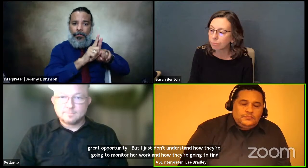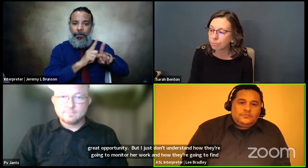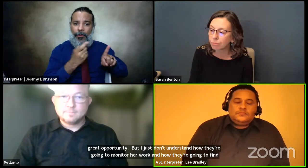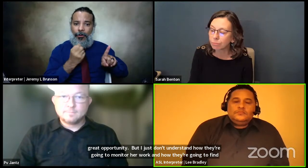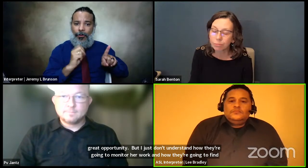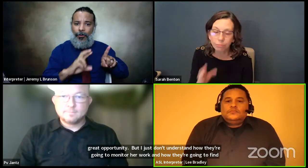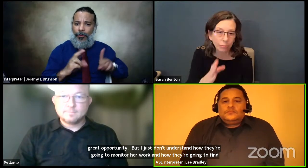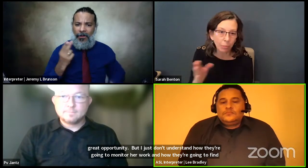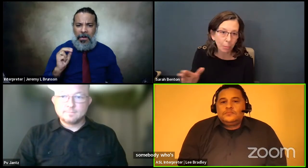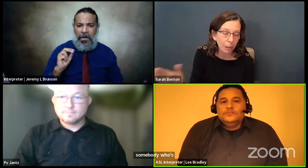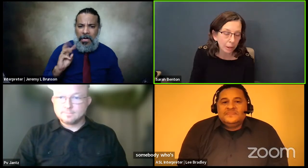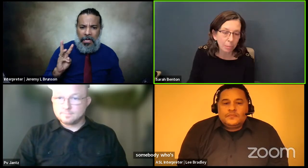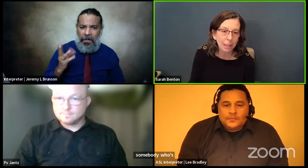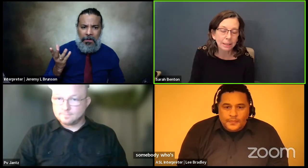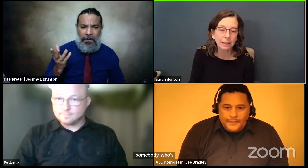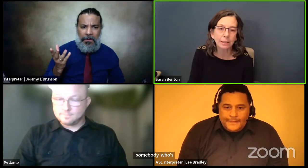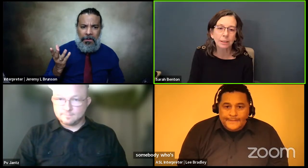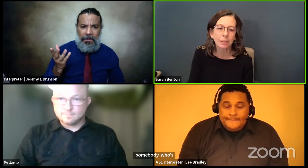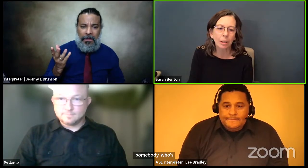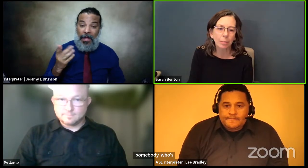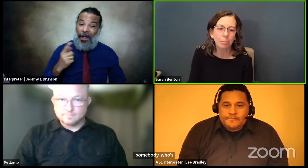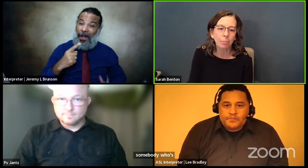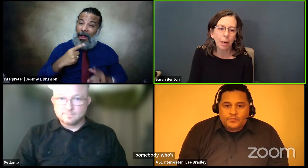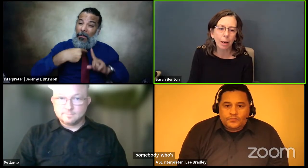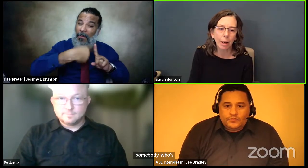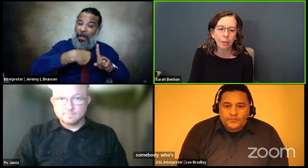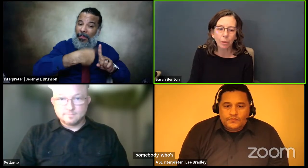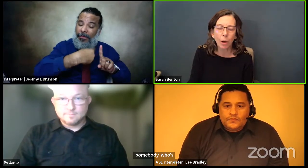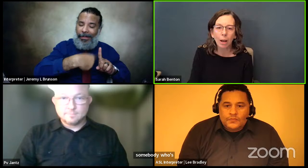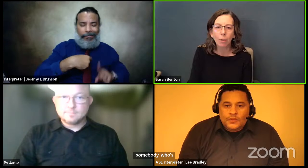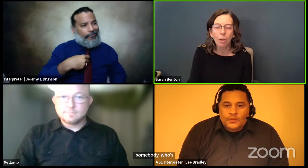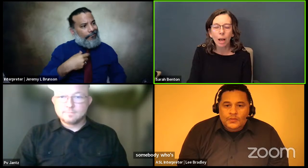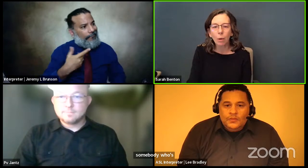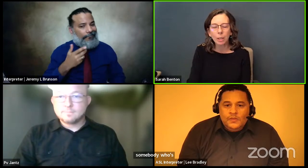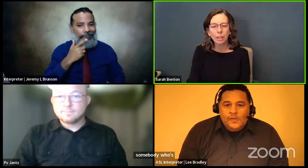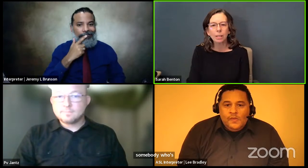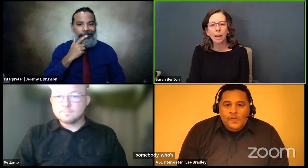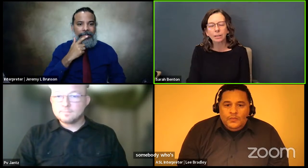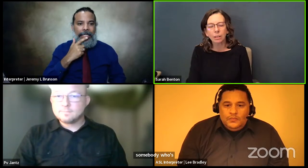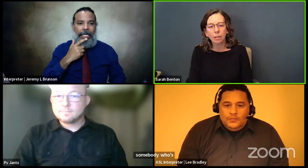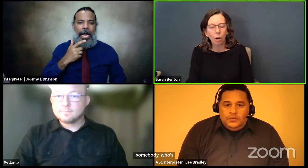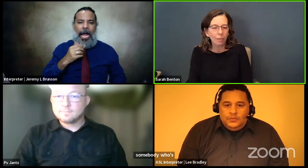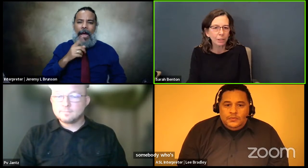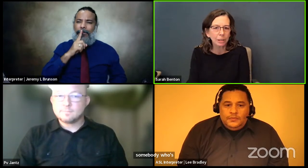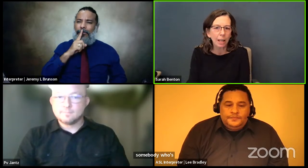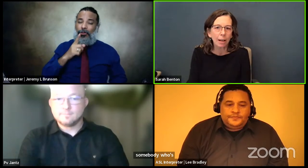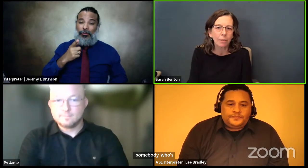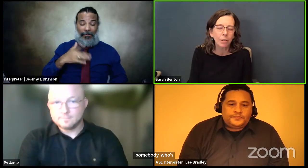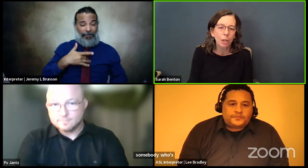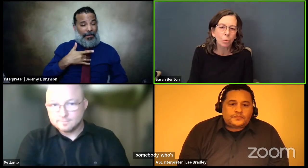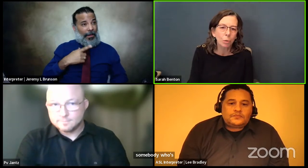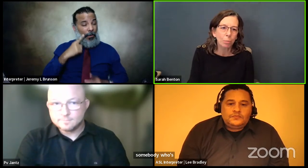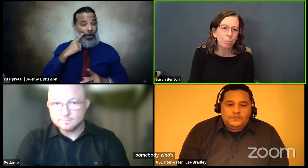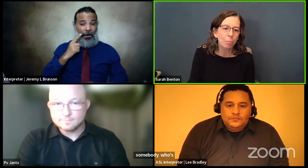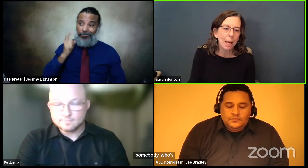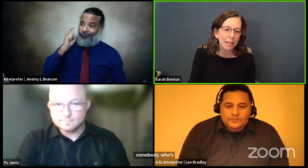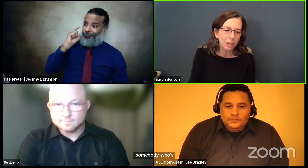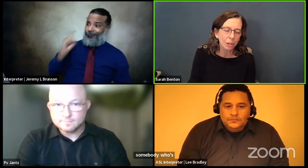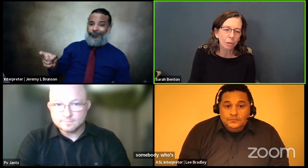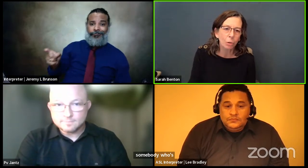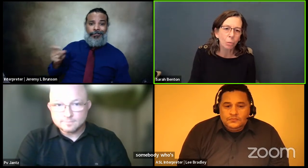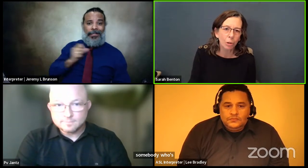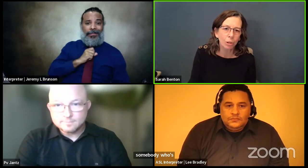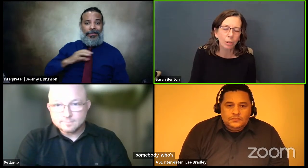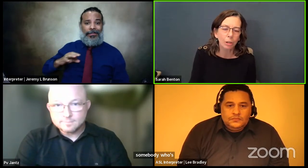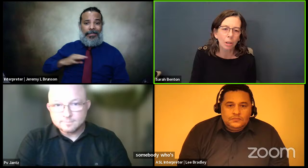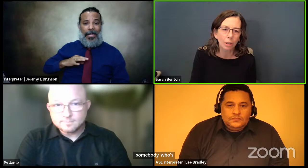on a monthly basis. I don't know how we can task the office staff with